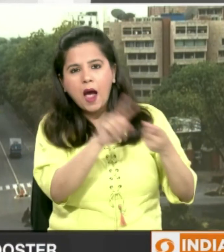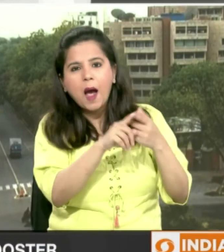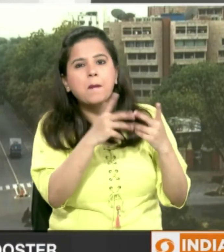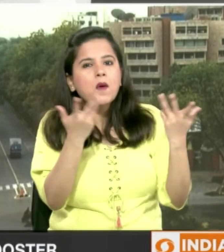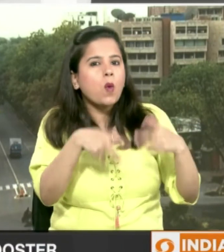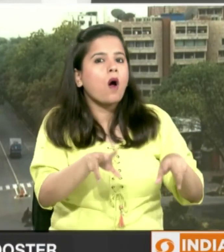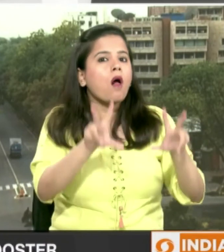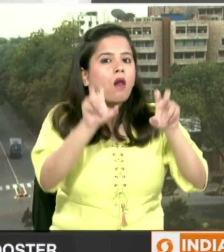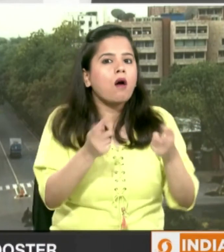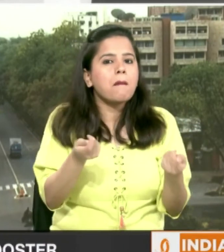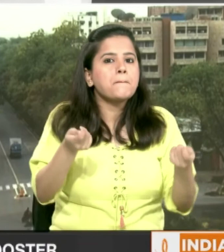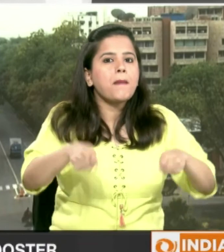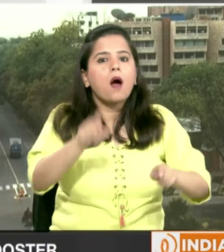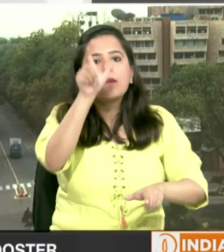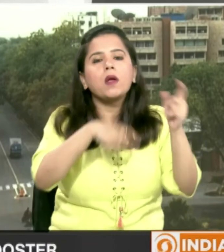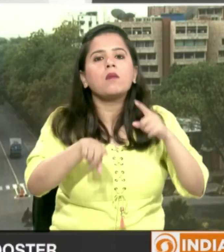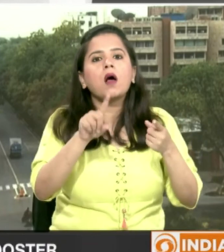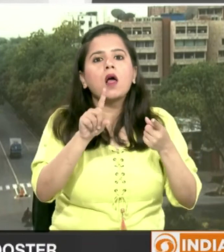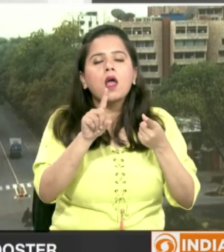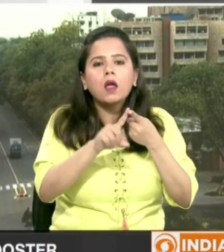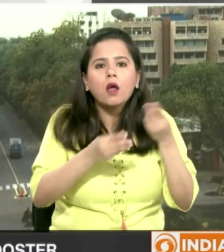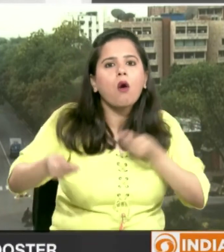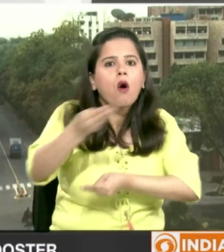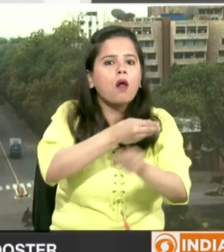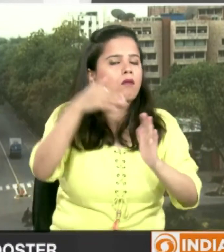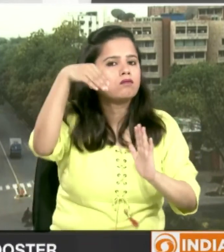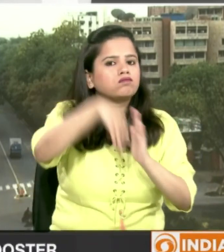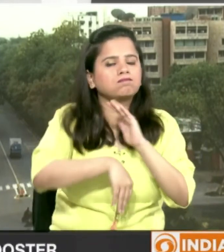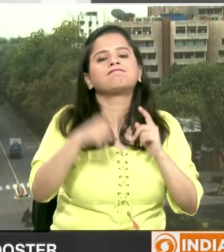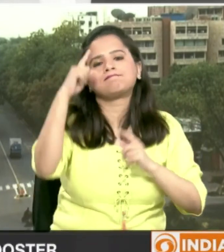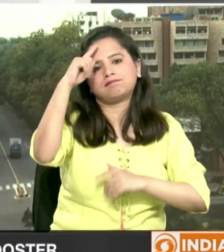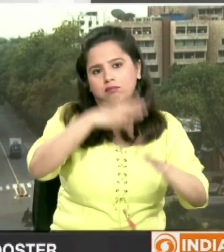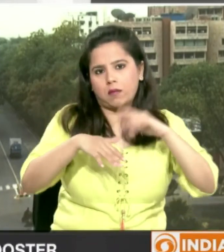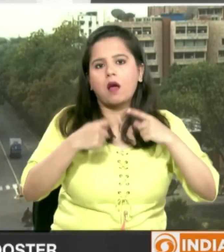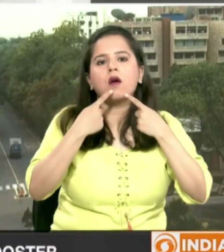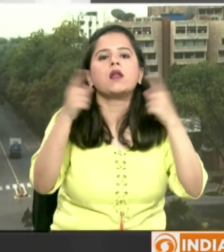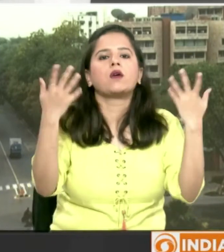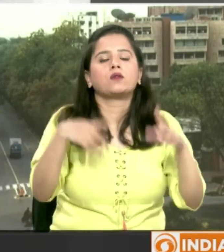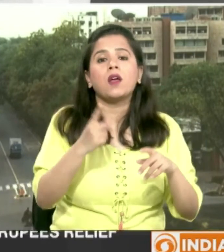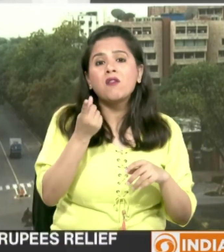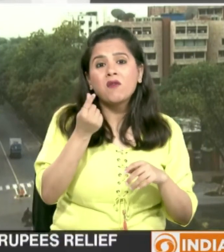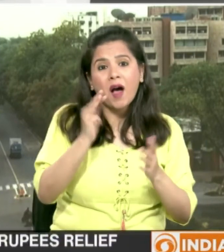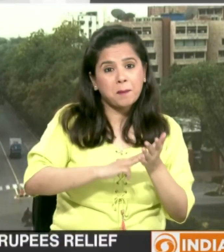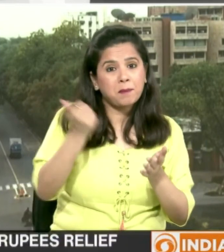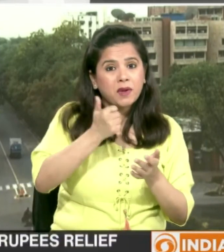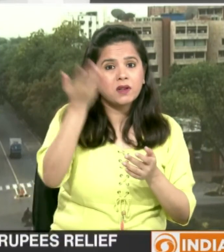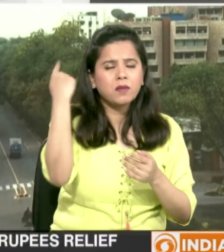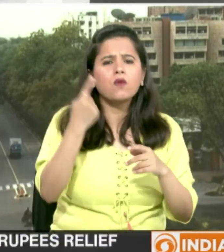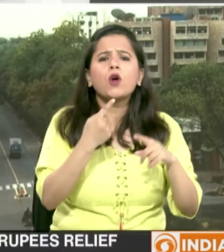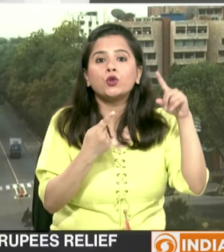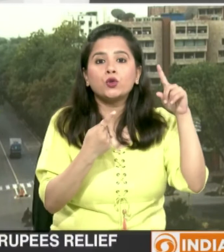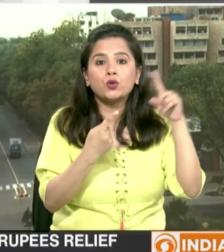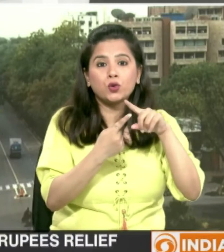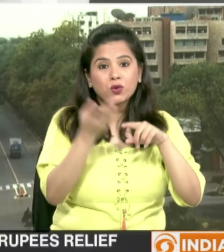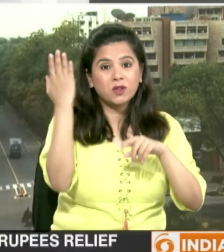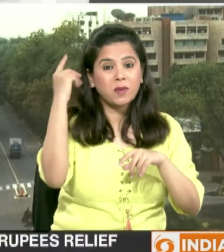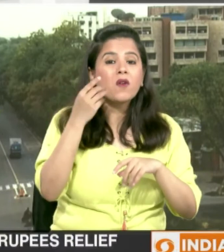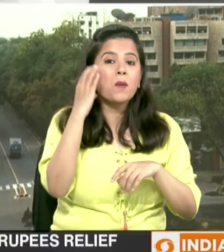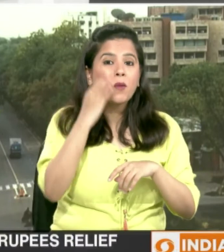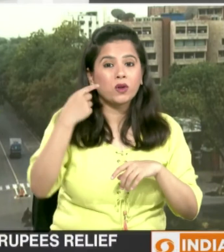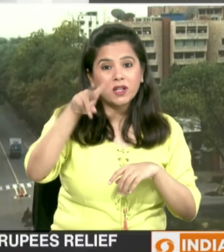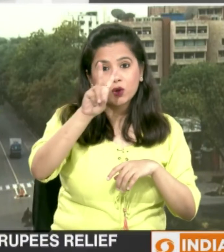the lockdown on the people and the economy. The Finance Minister presented the details of the Tuesday's 20 lakh